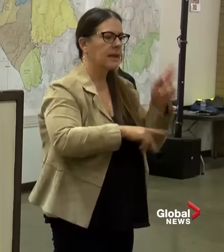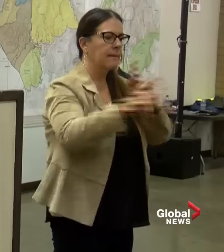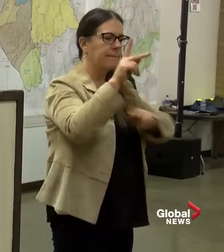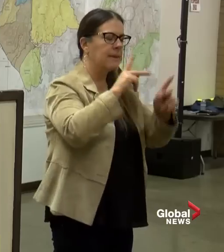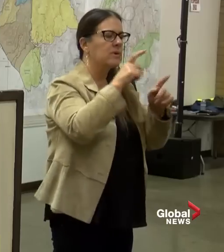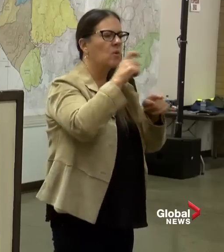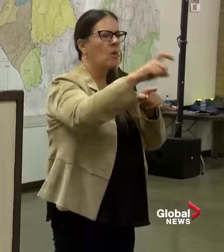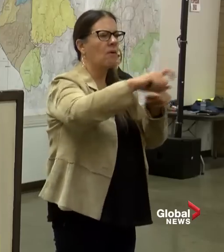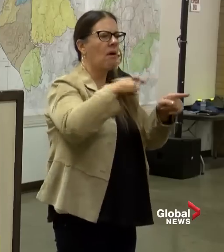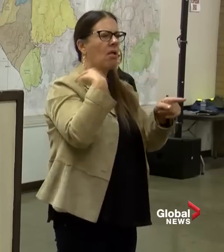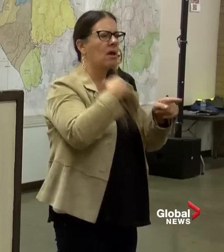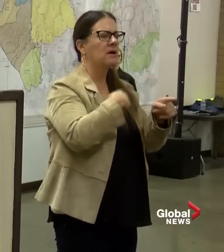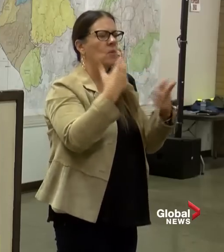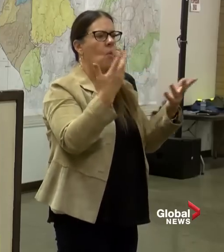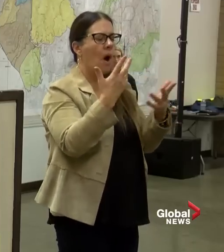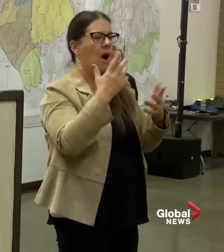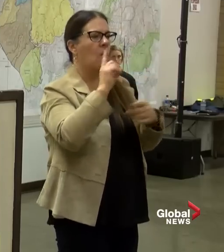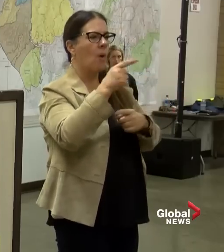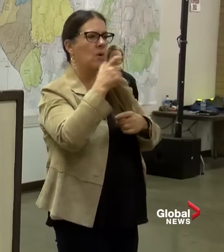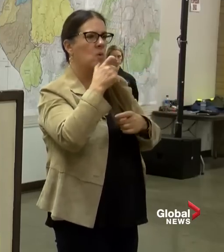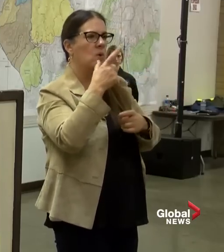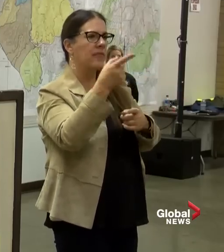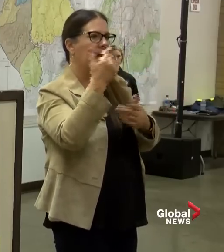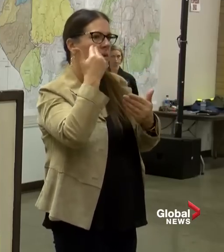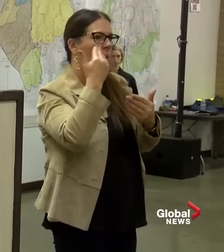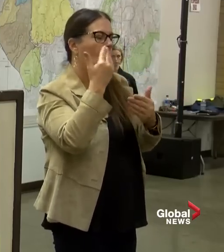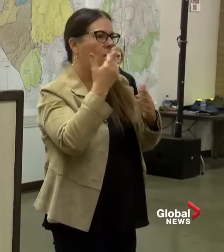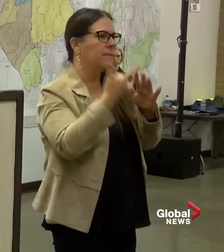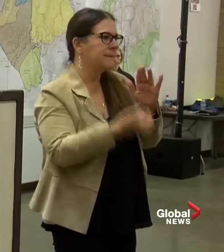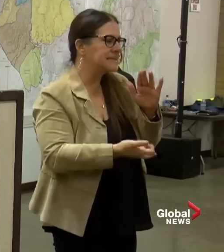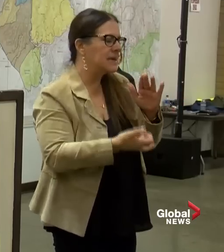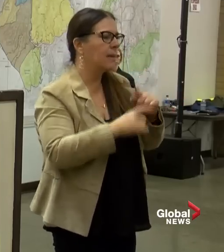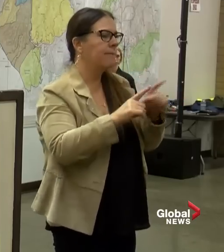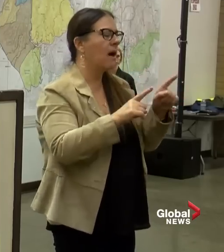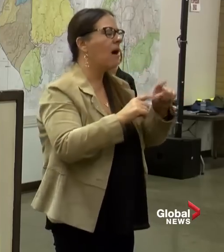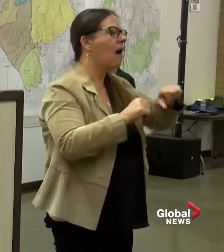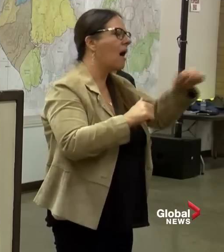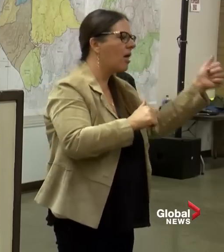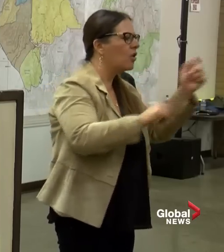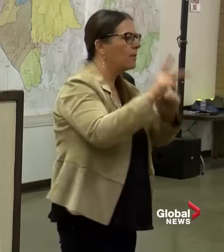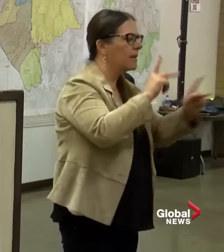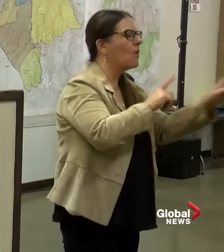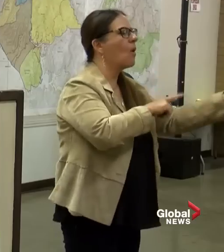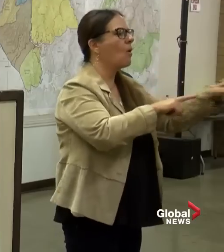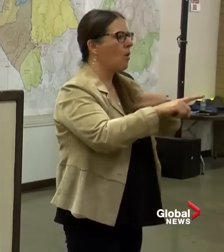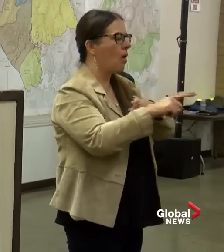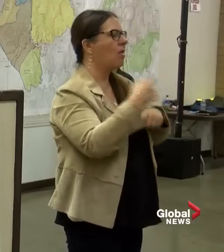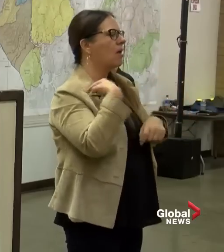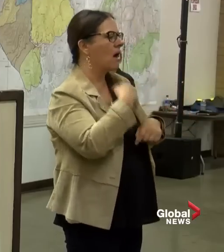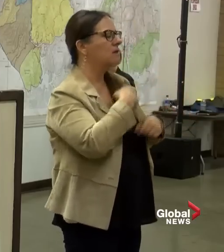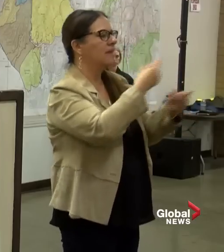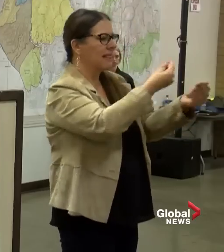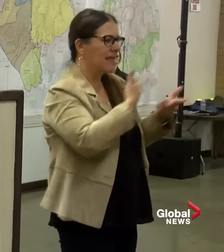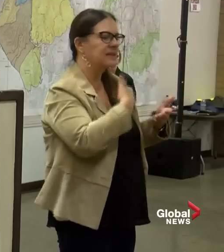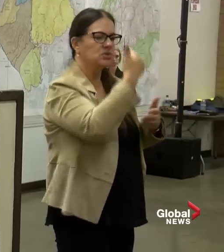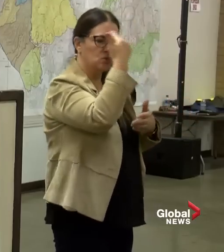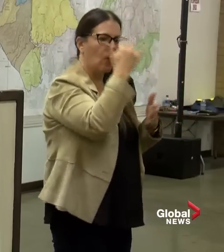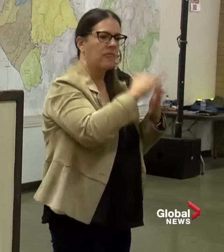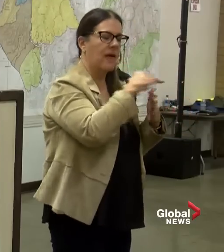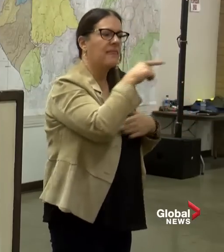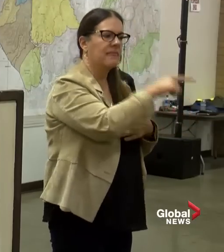for, we also get information about people who have been accounted for, who their loved ones, or